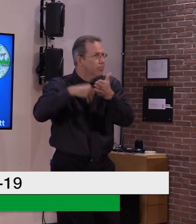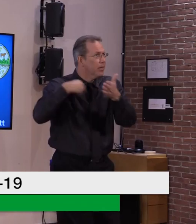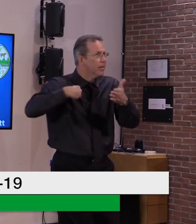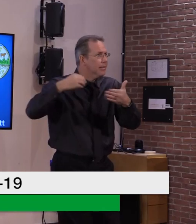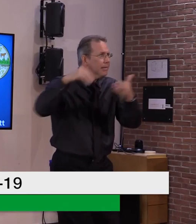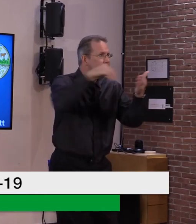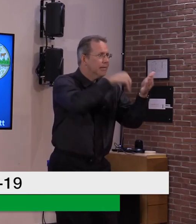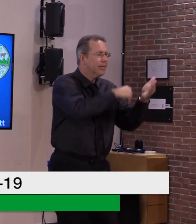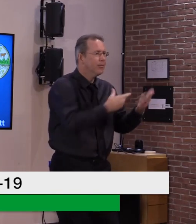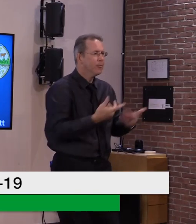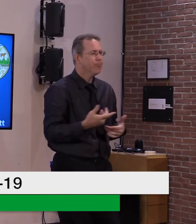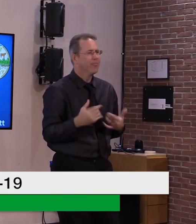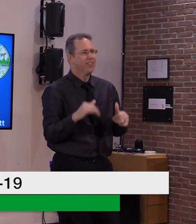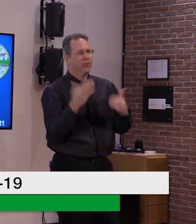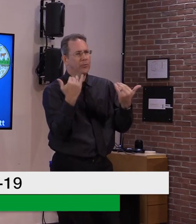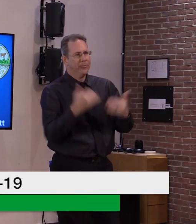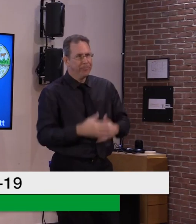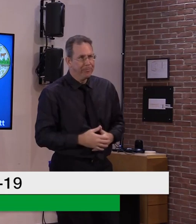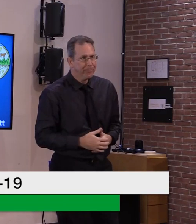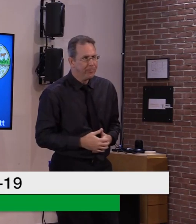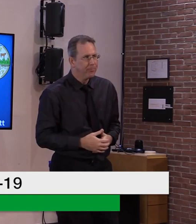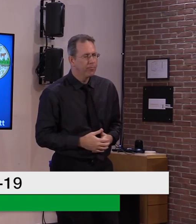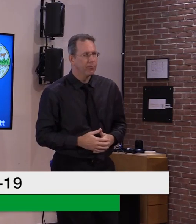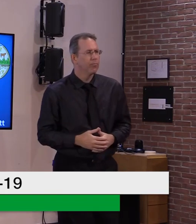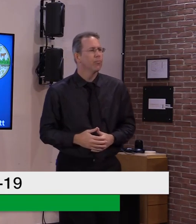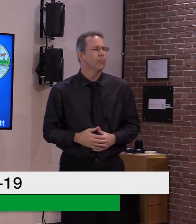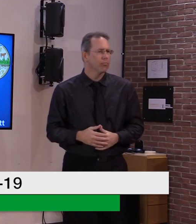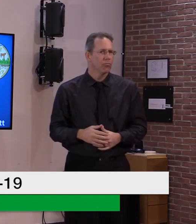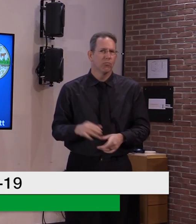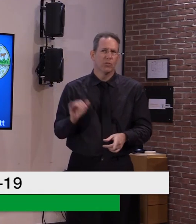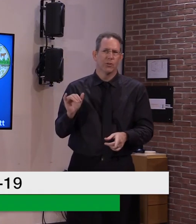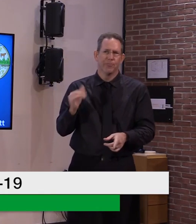you right jolie local 22.